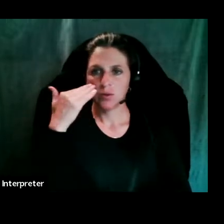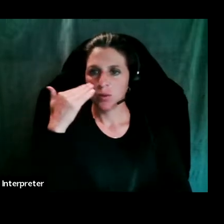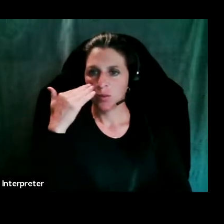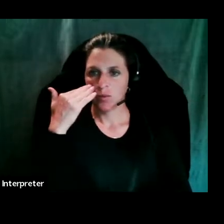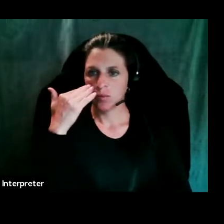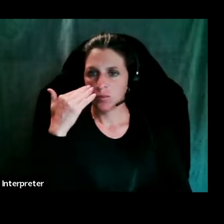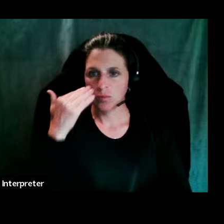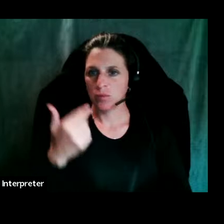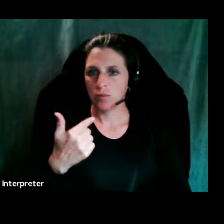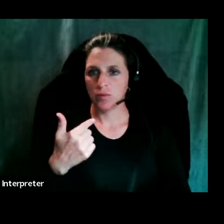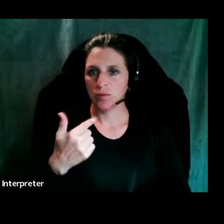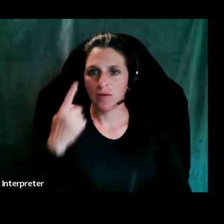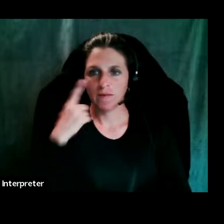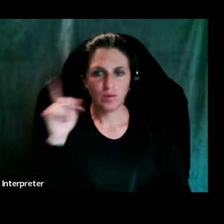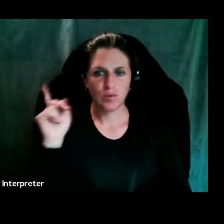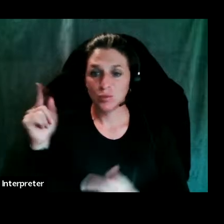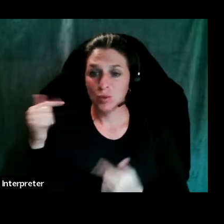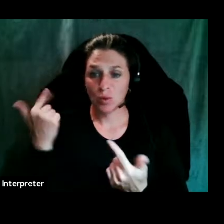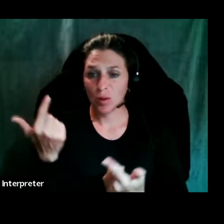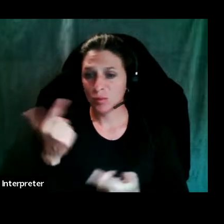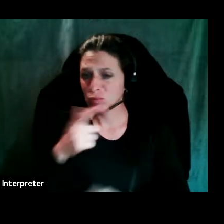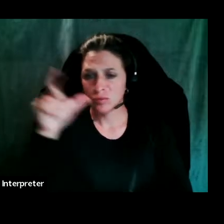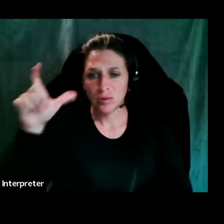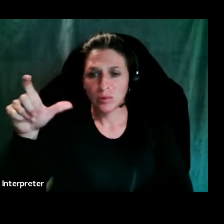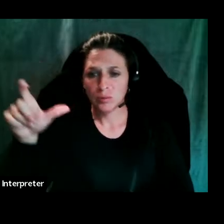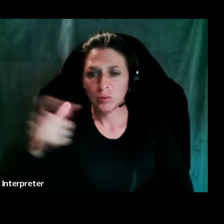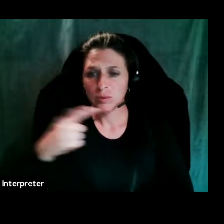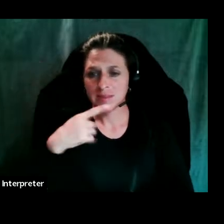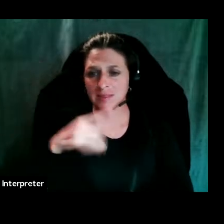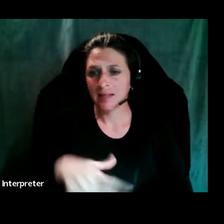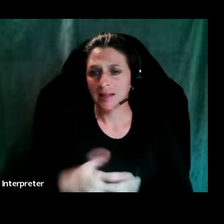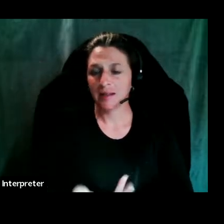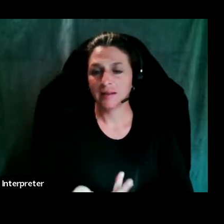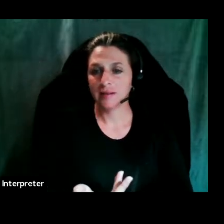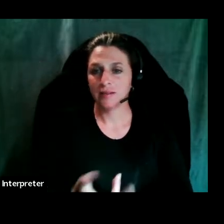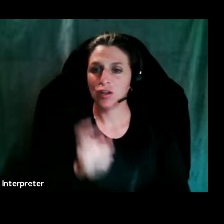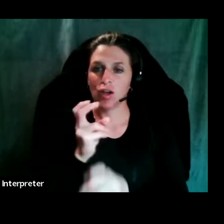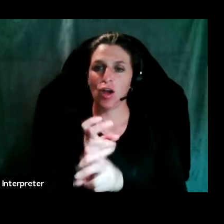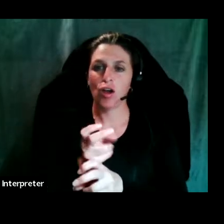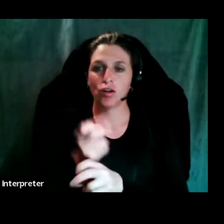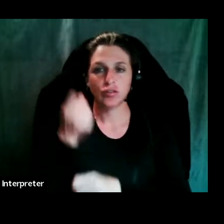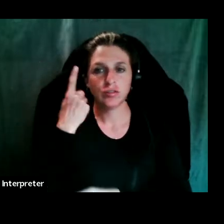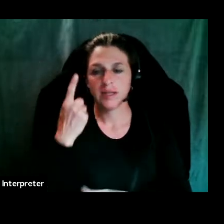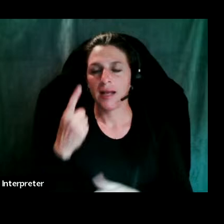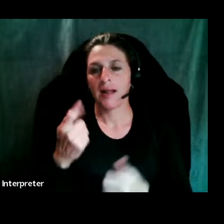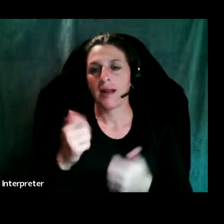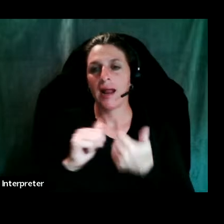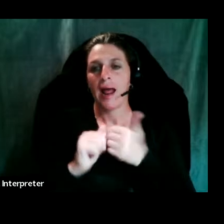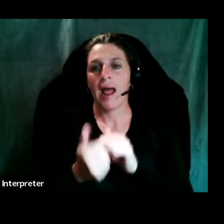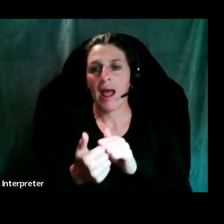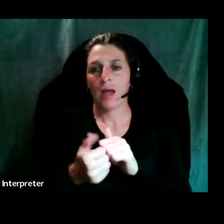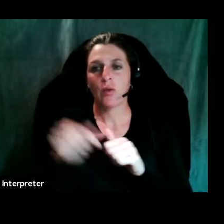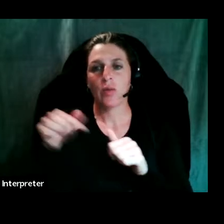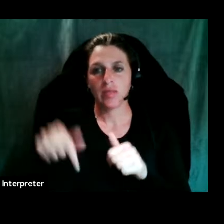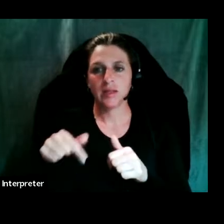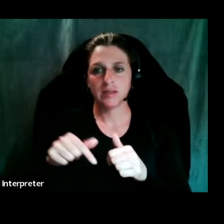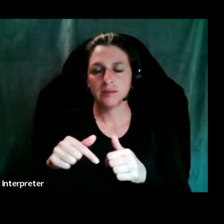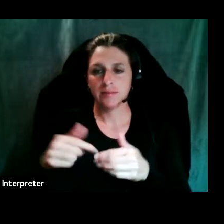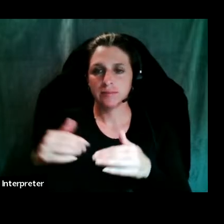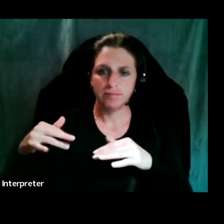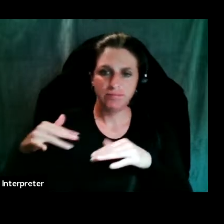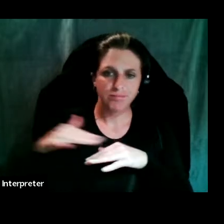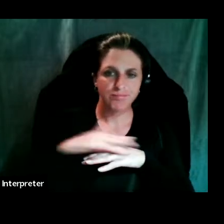just so long that you're not supposed to say that. It's hard to understand how this has creeped into our culture.